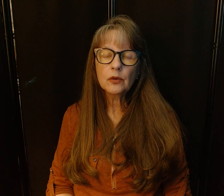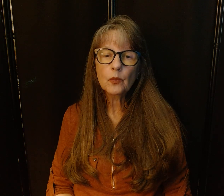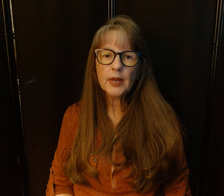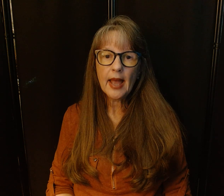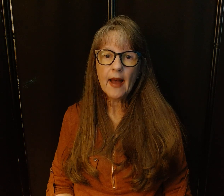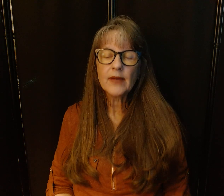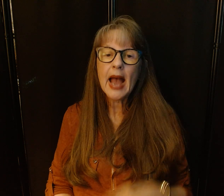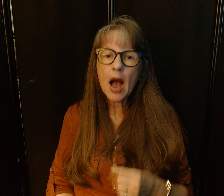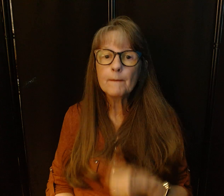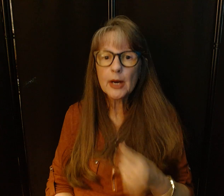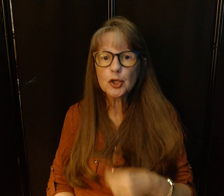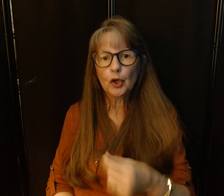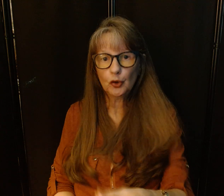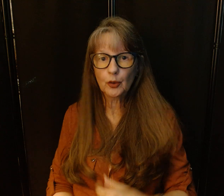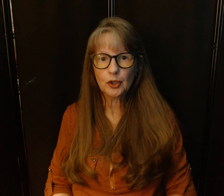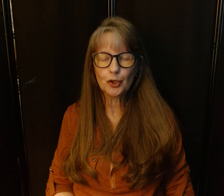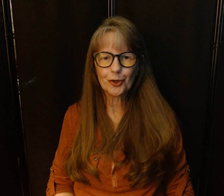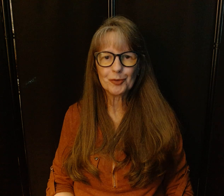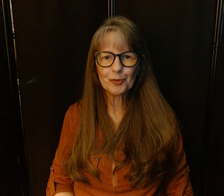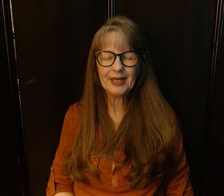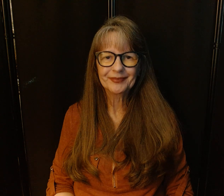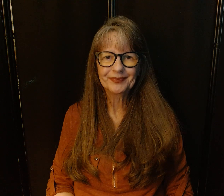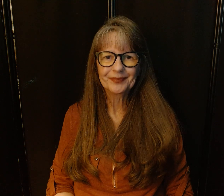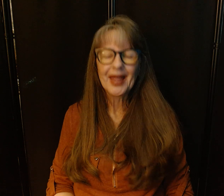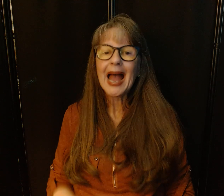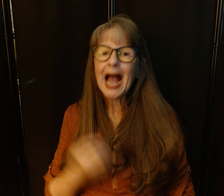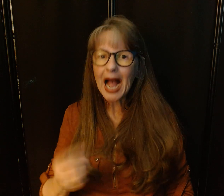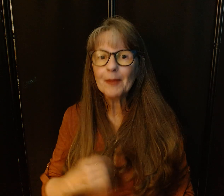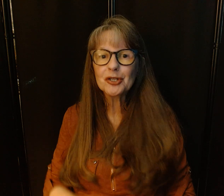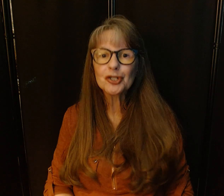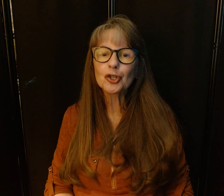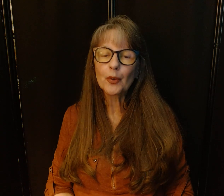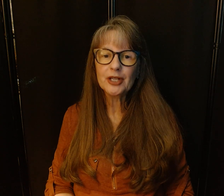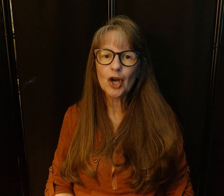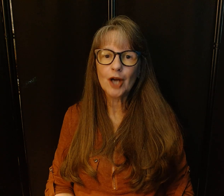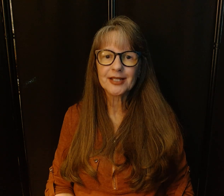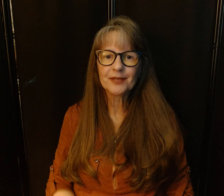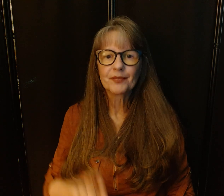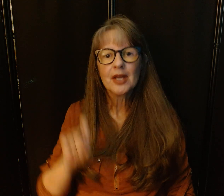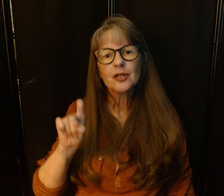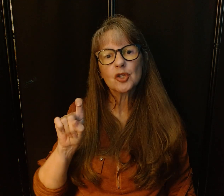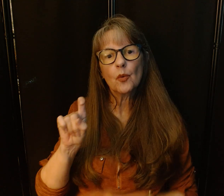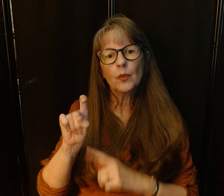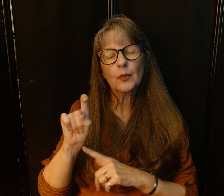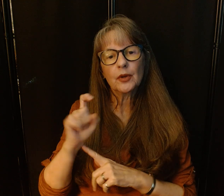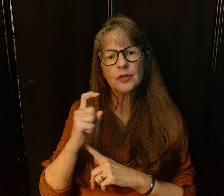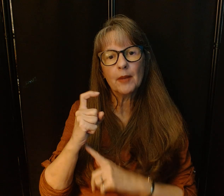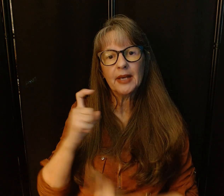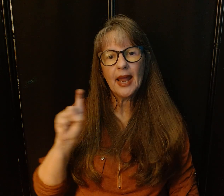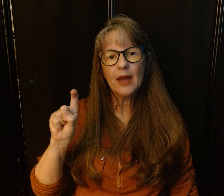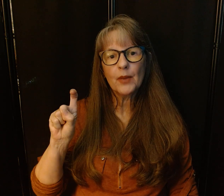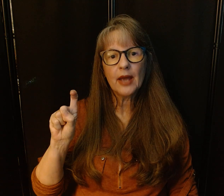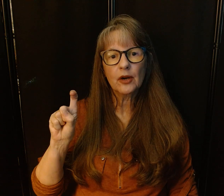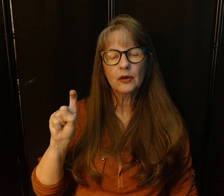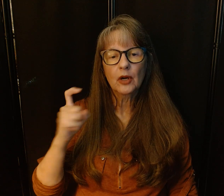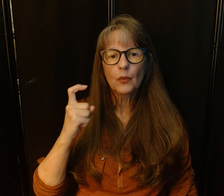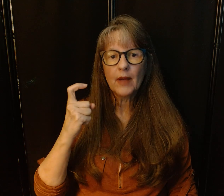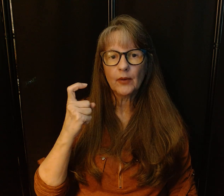we have, how much are you going to charge me? How much is it going to cost? So with our dominant hand, we have our X